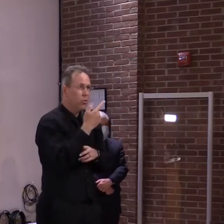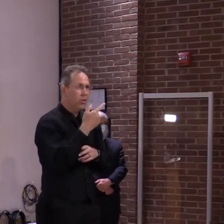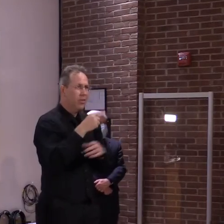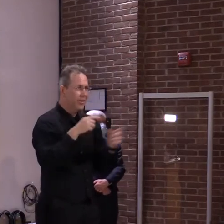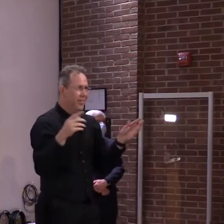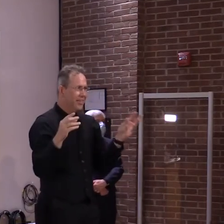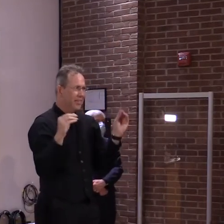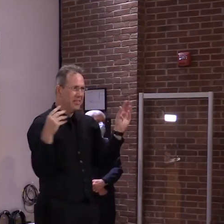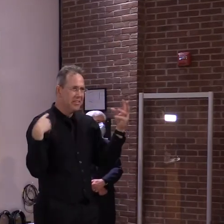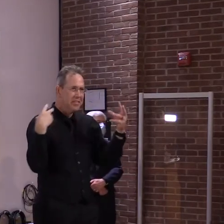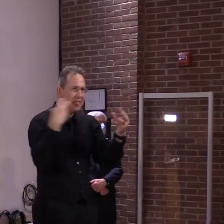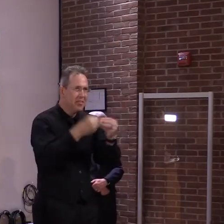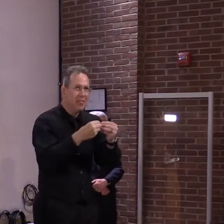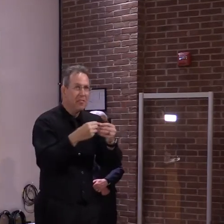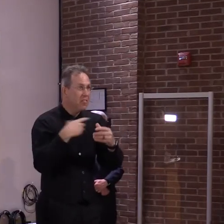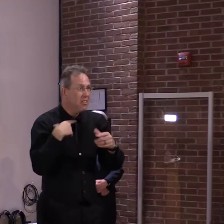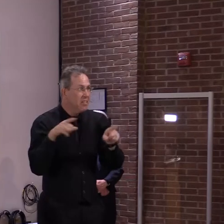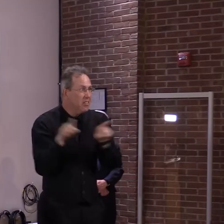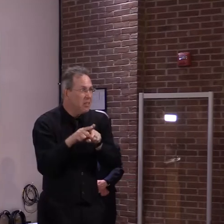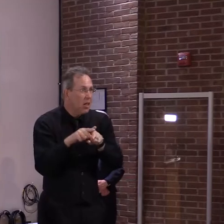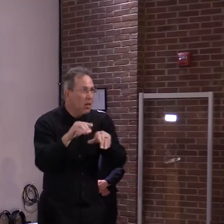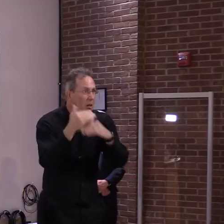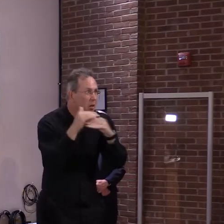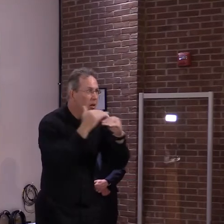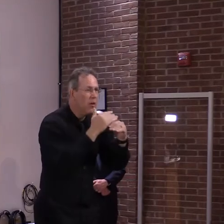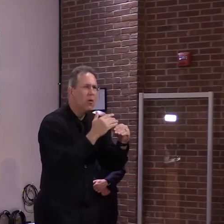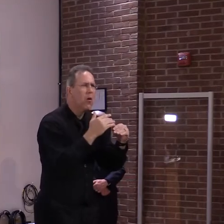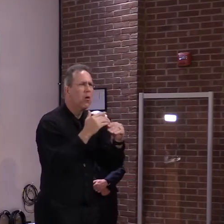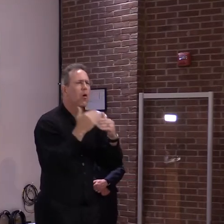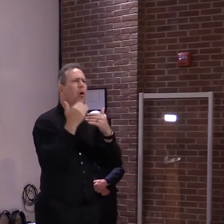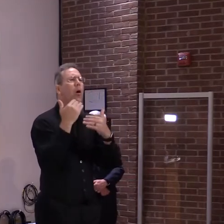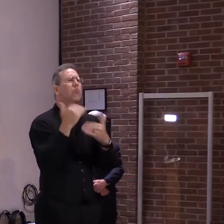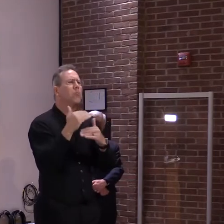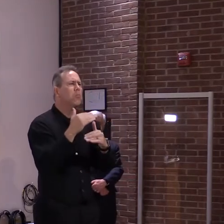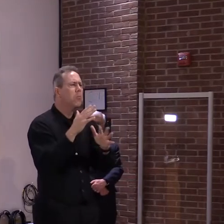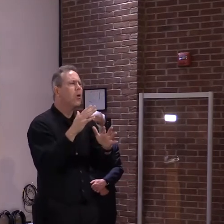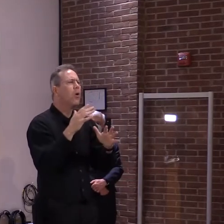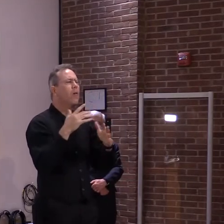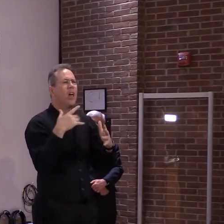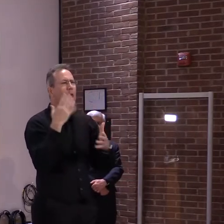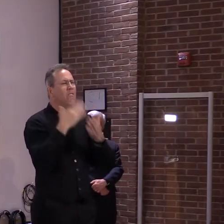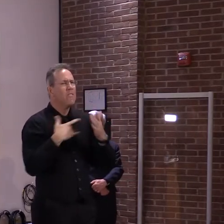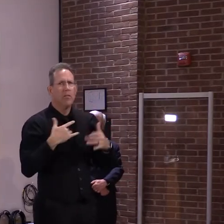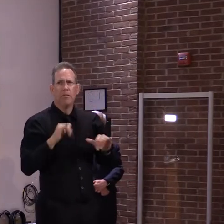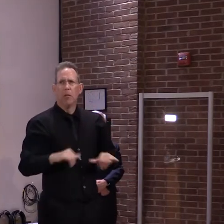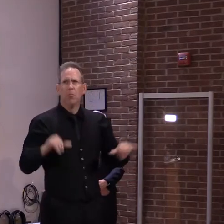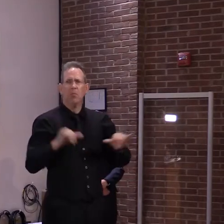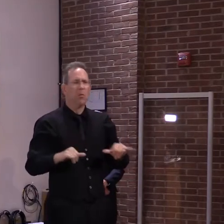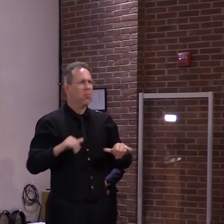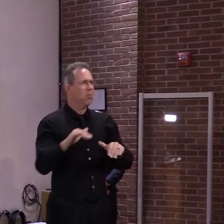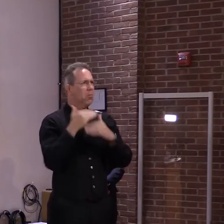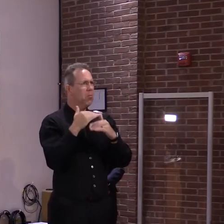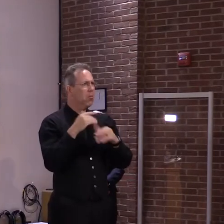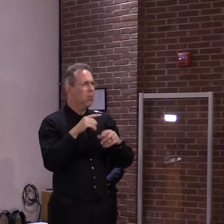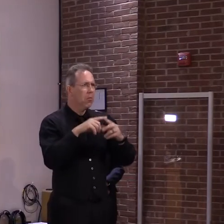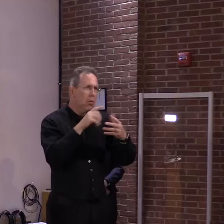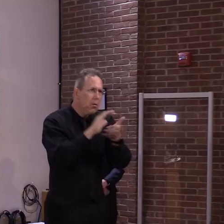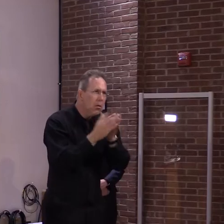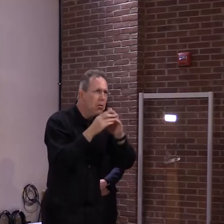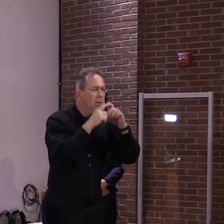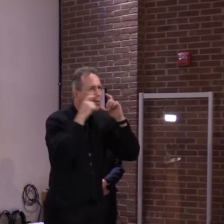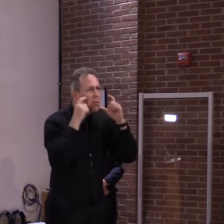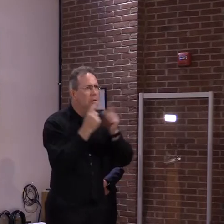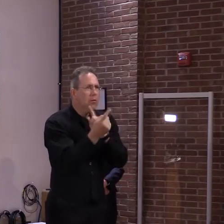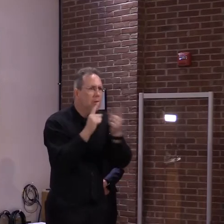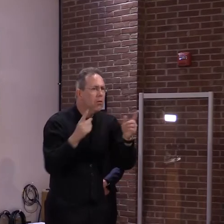then. Though I understand some may feel that way, but clearly it's been a very different world.